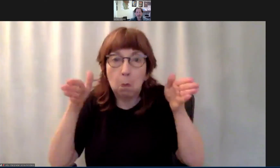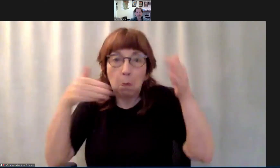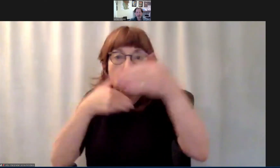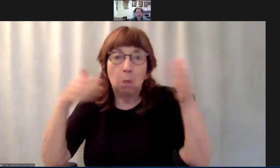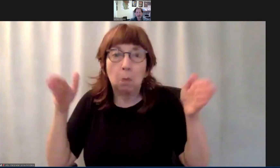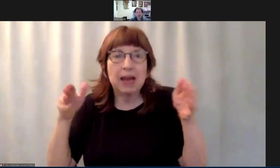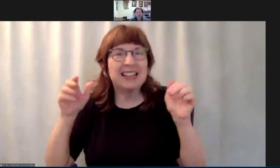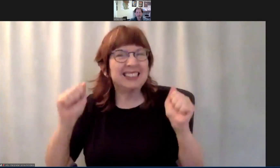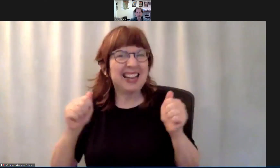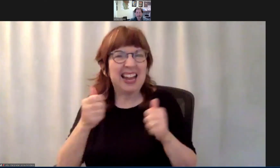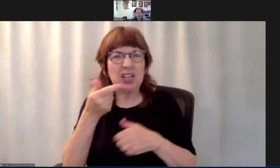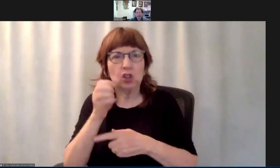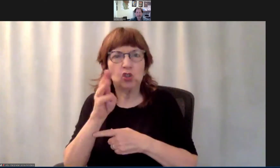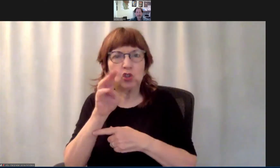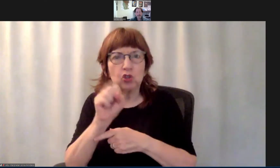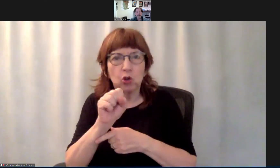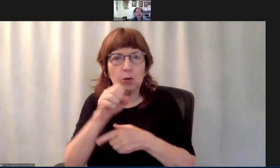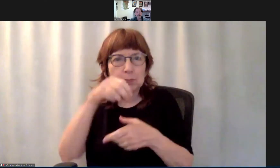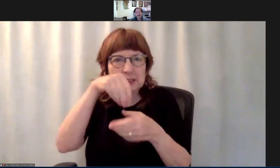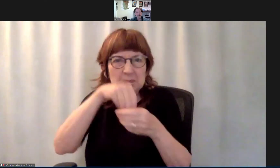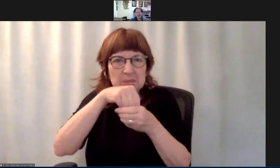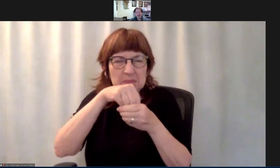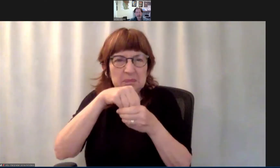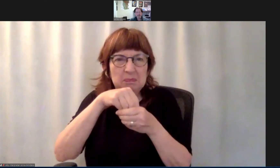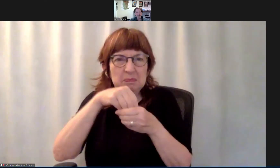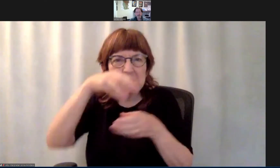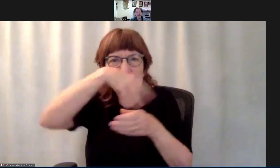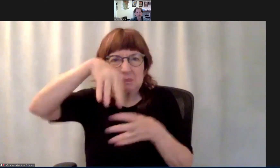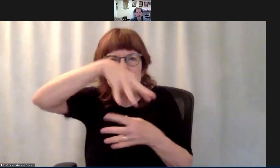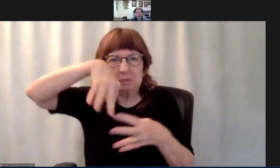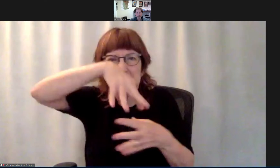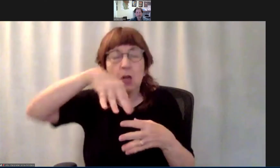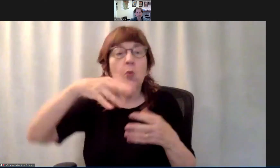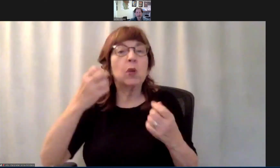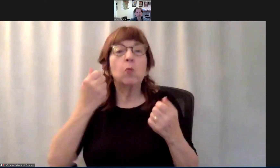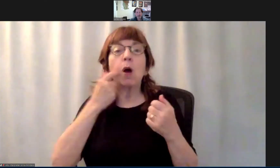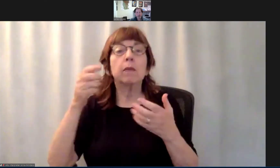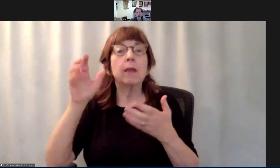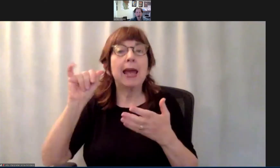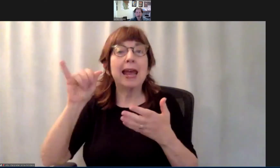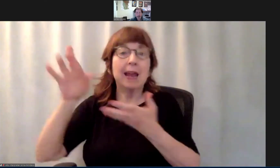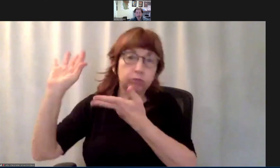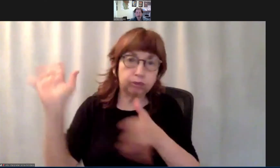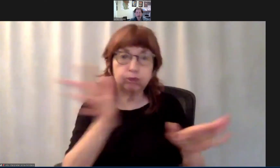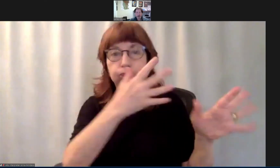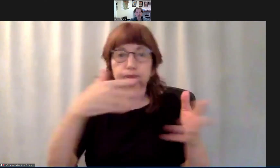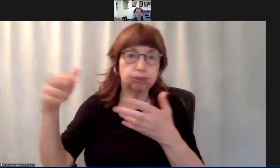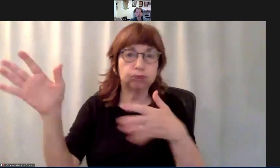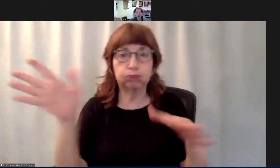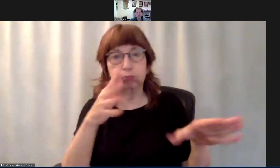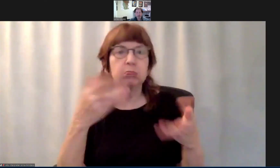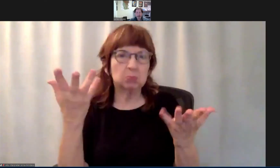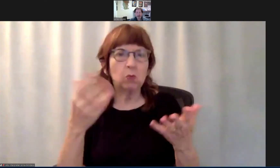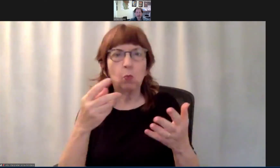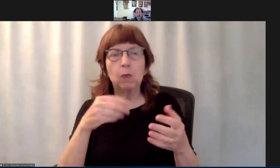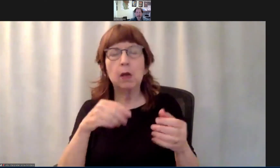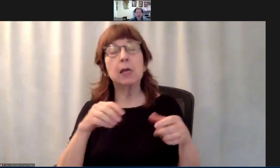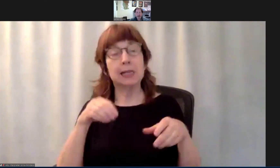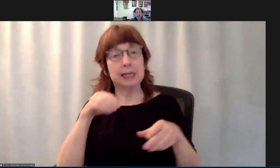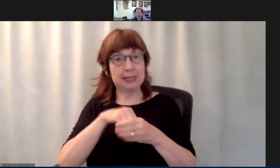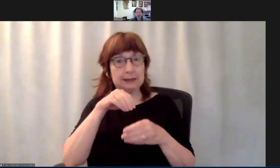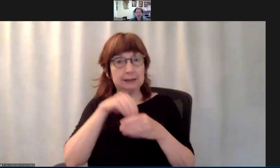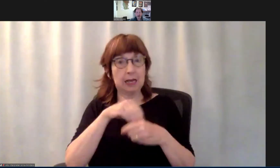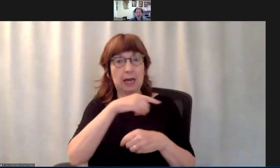outdoor structures that people may eat in to have full flow. While you're indoors, blow the fans to